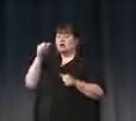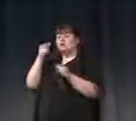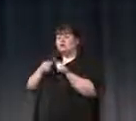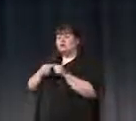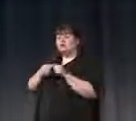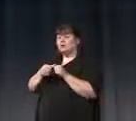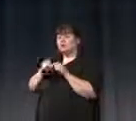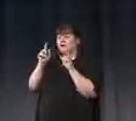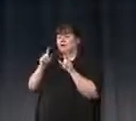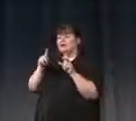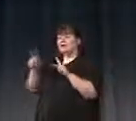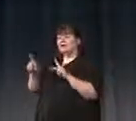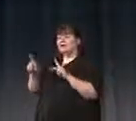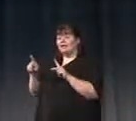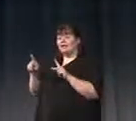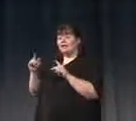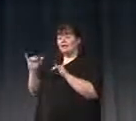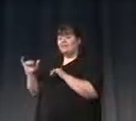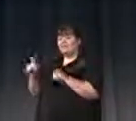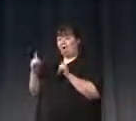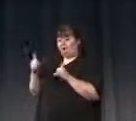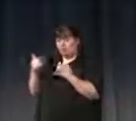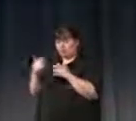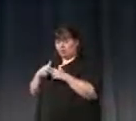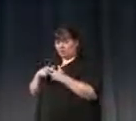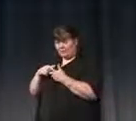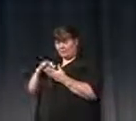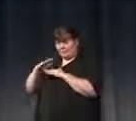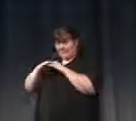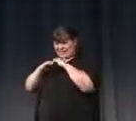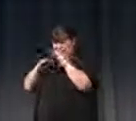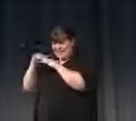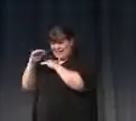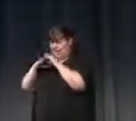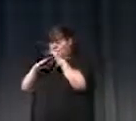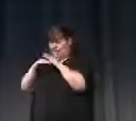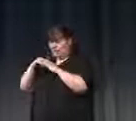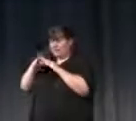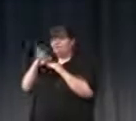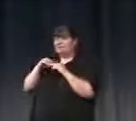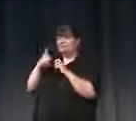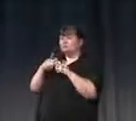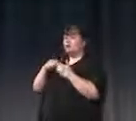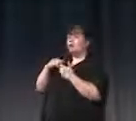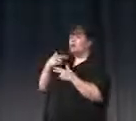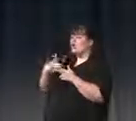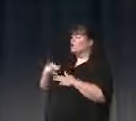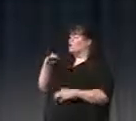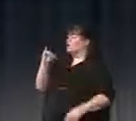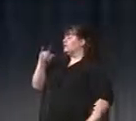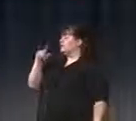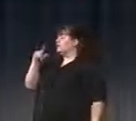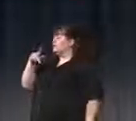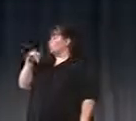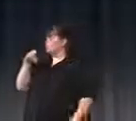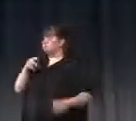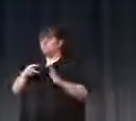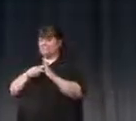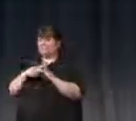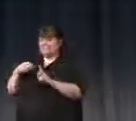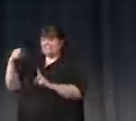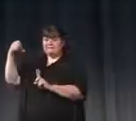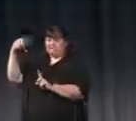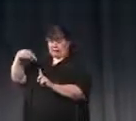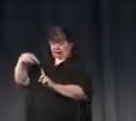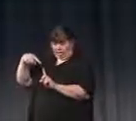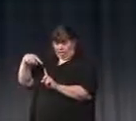that just as was the case with the cocktail party problem, this is a problem that is what we call ill-posed. So you observe this one signal, and you